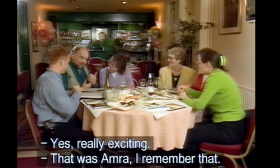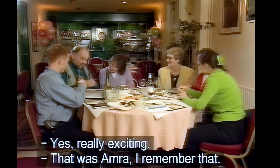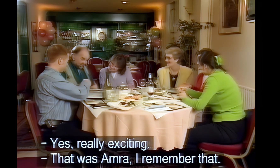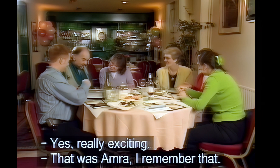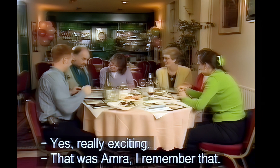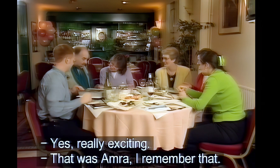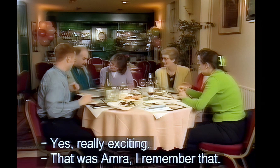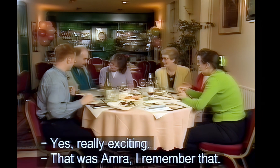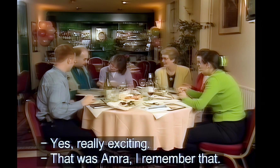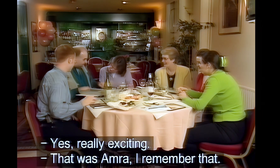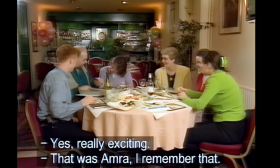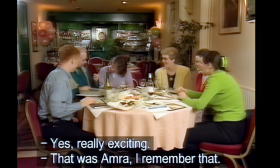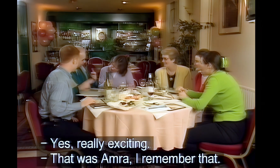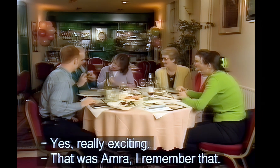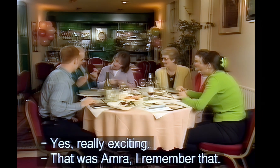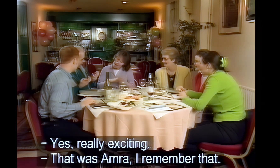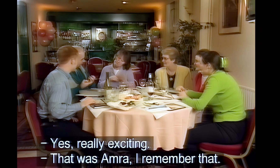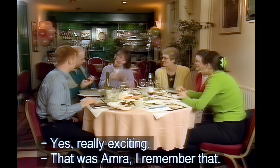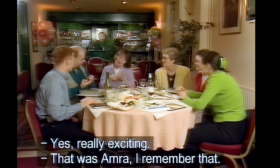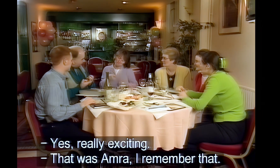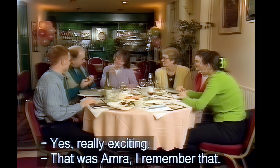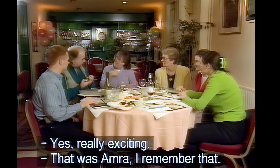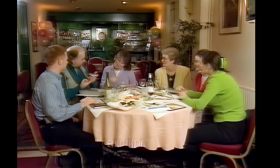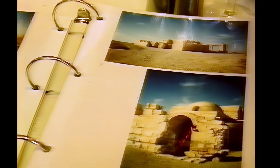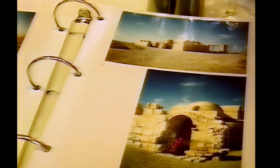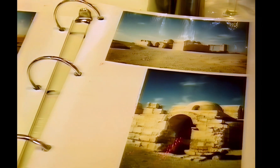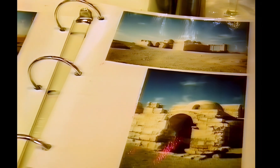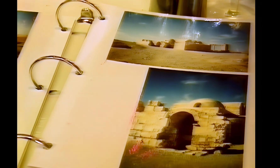exciting. That's that first class. That's Amra, I remember that.